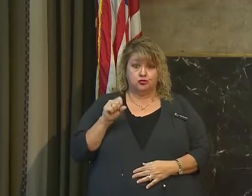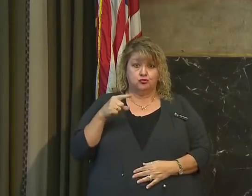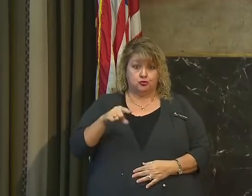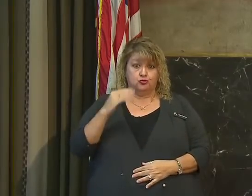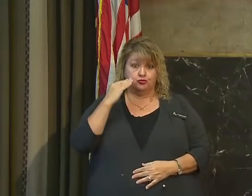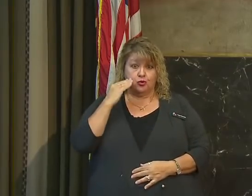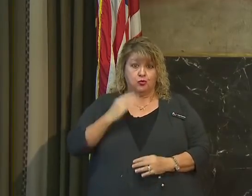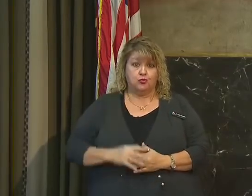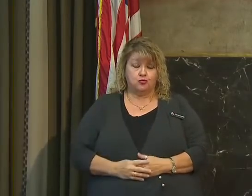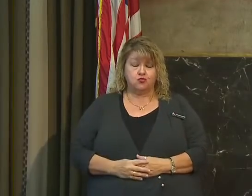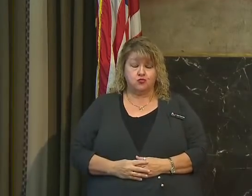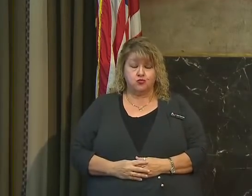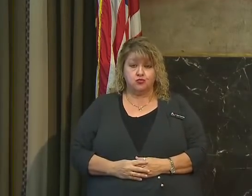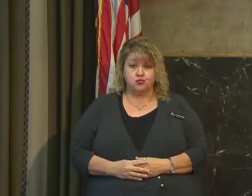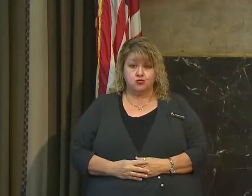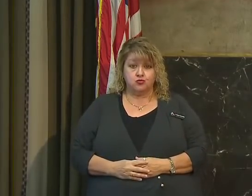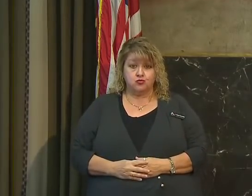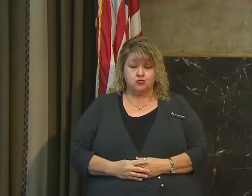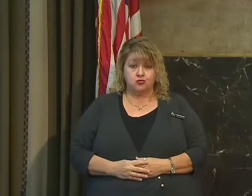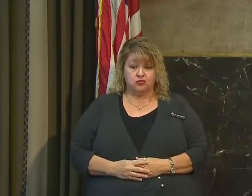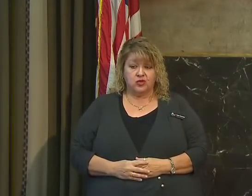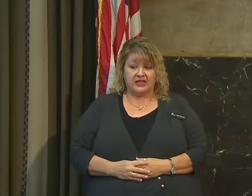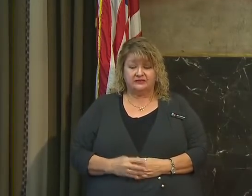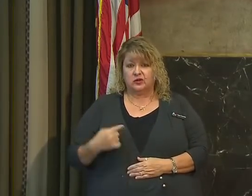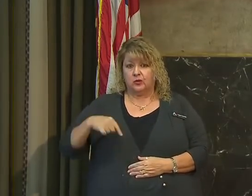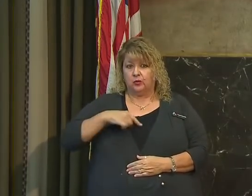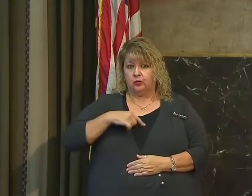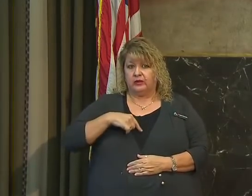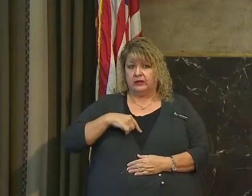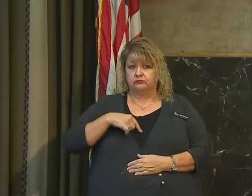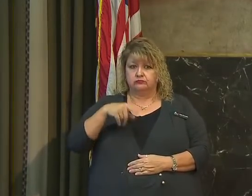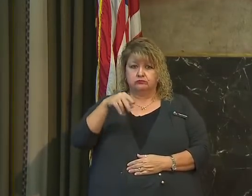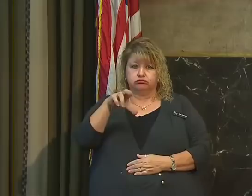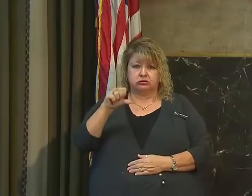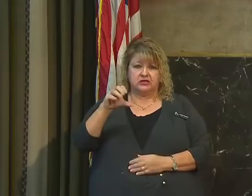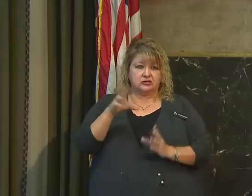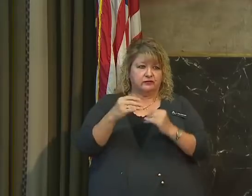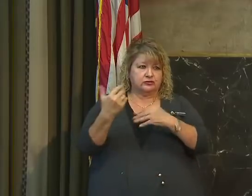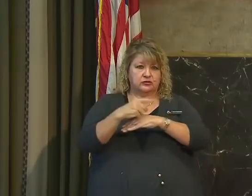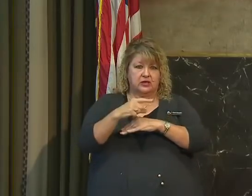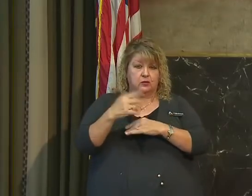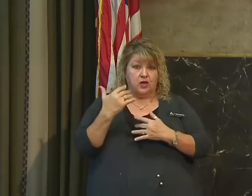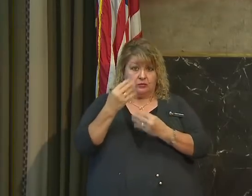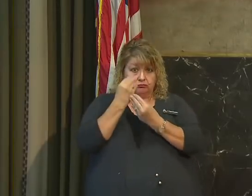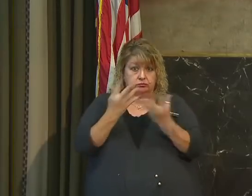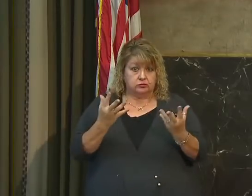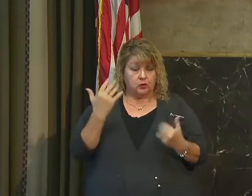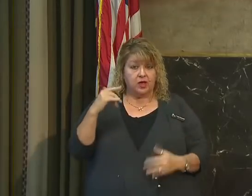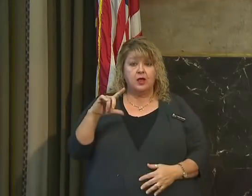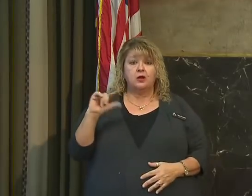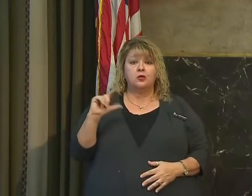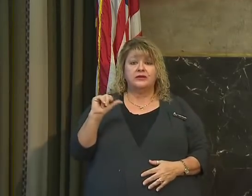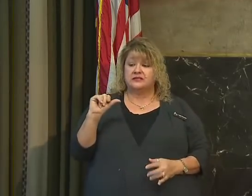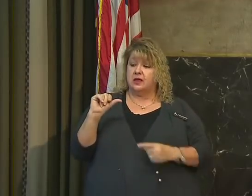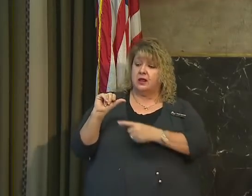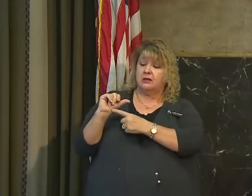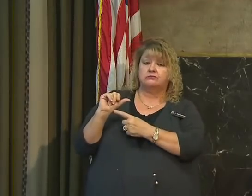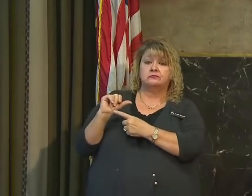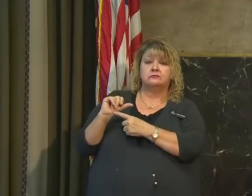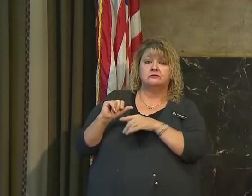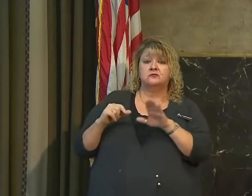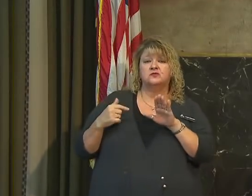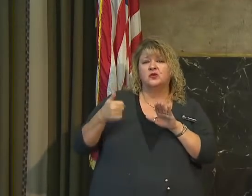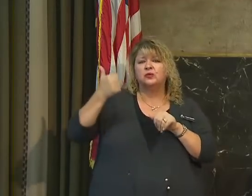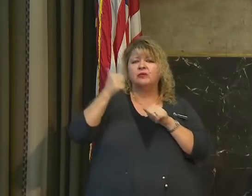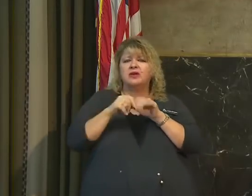aware, we are having this press conference today because Louisiana is undeniably in a 4th